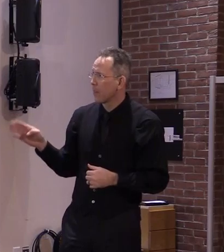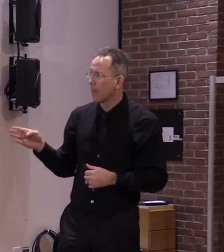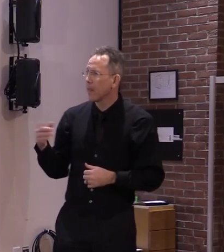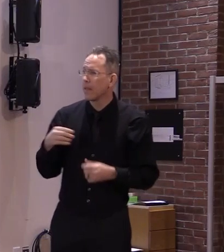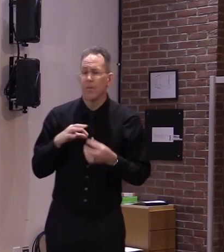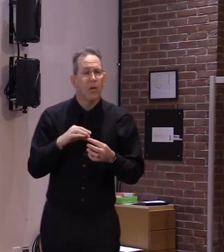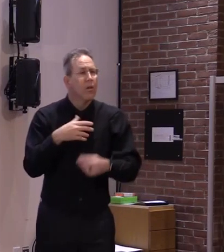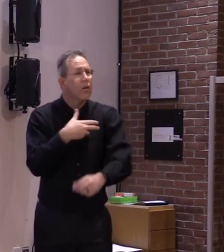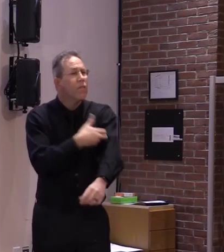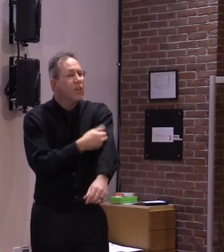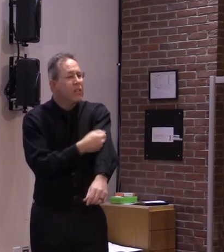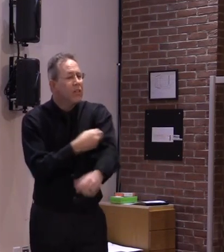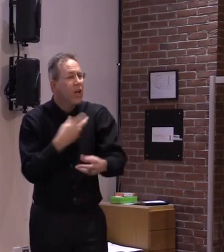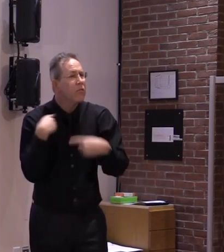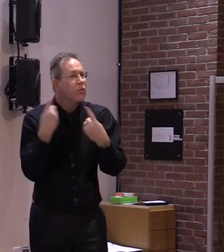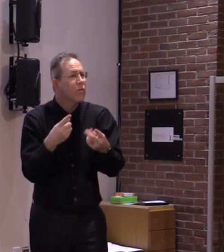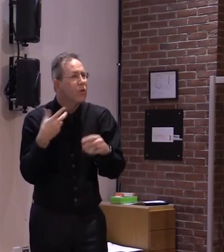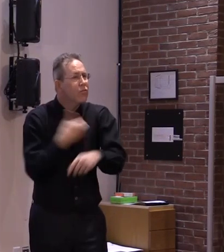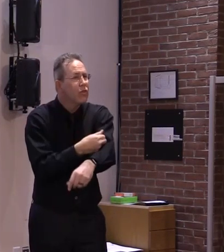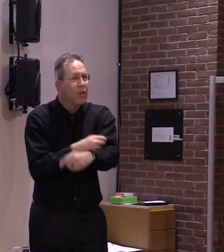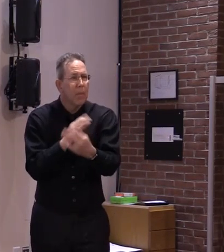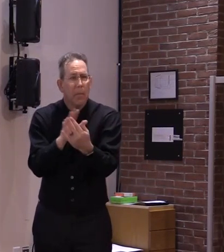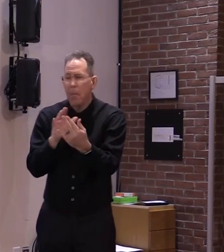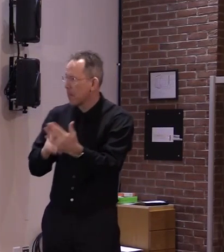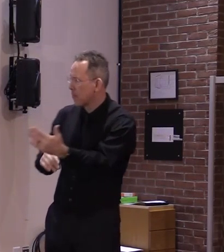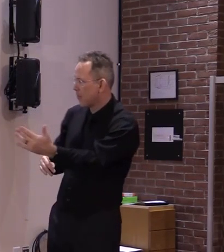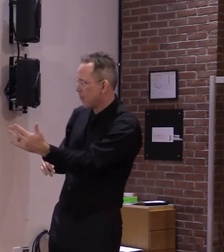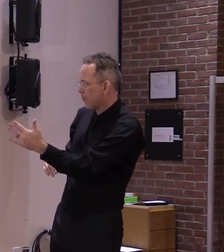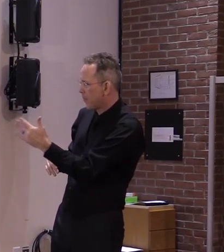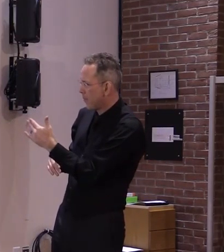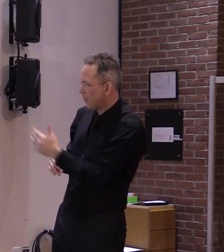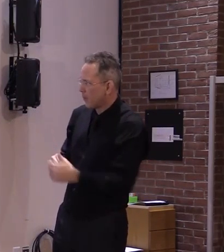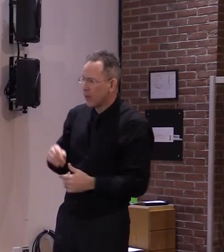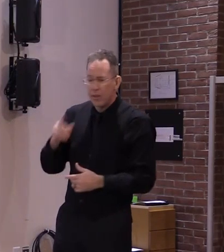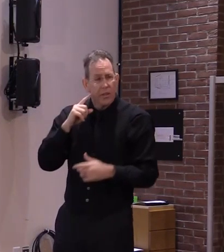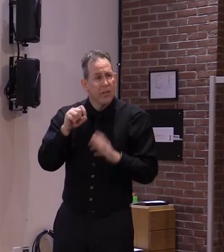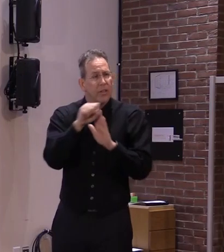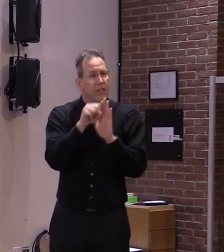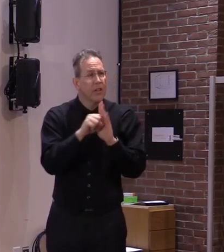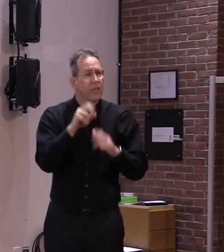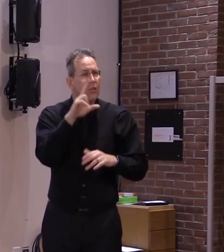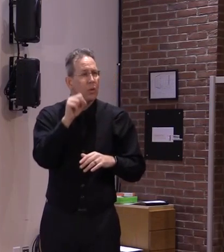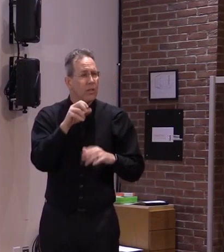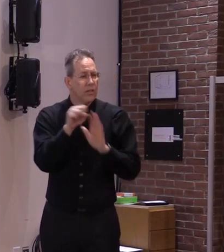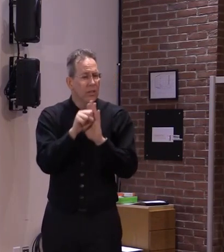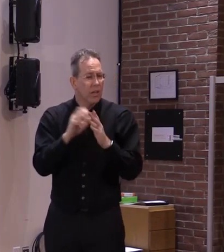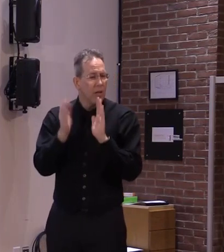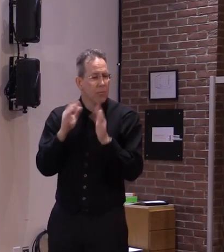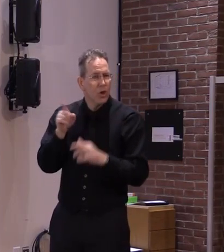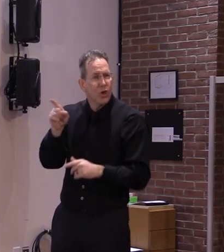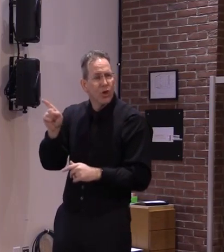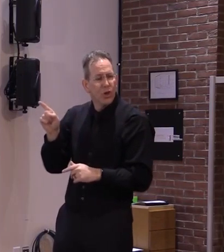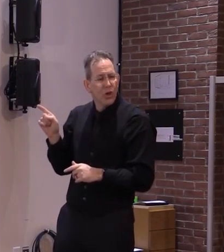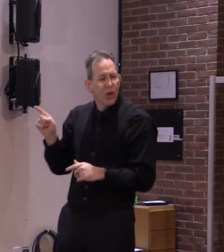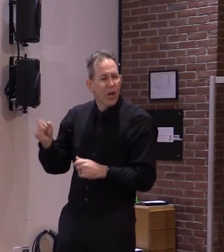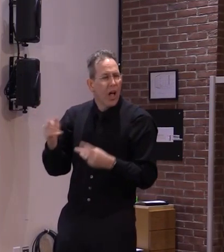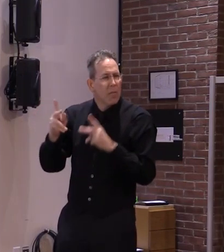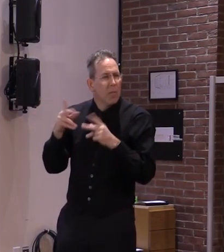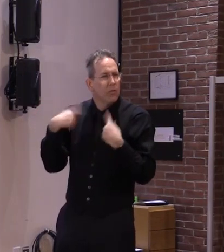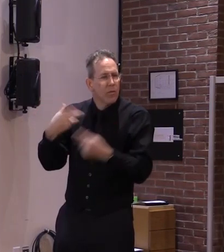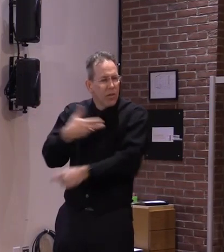another regional graph this week that measures the percent of the population for each state that's fully vaccinated. So in